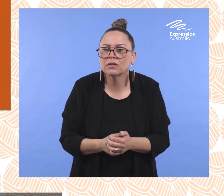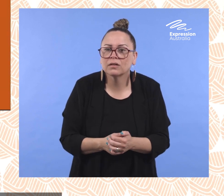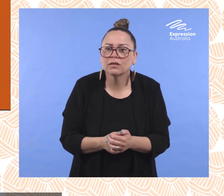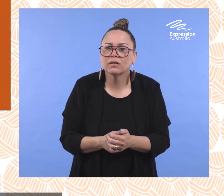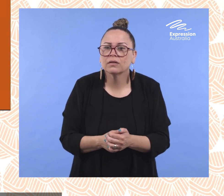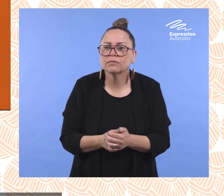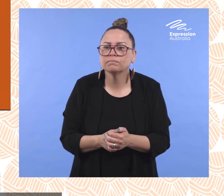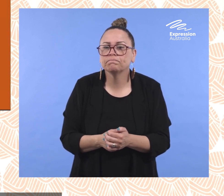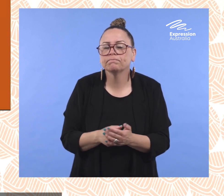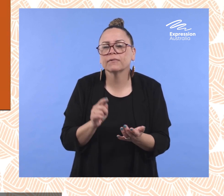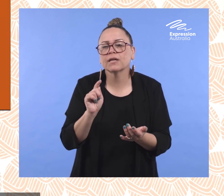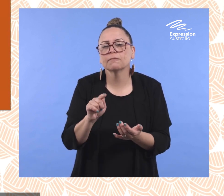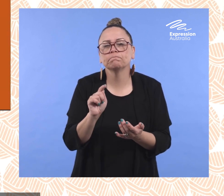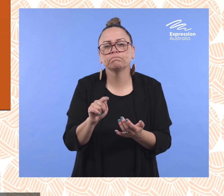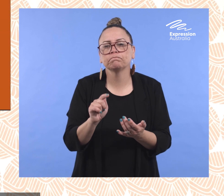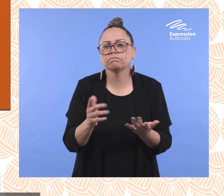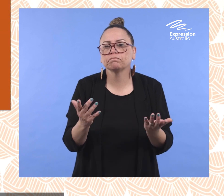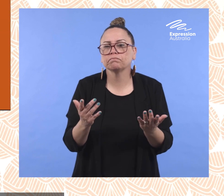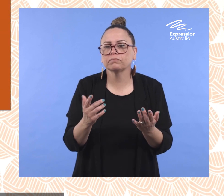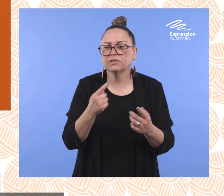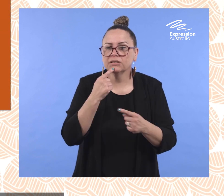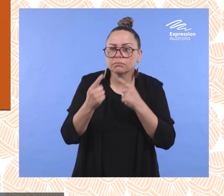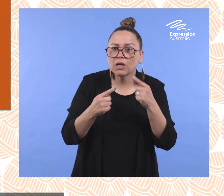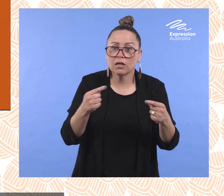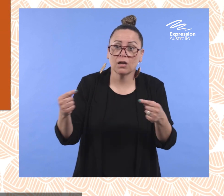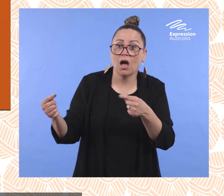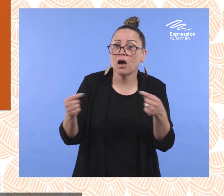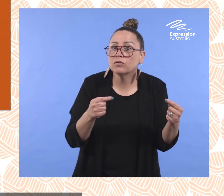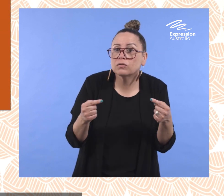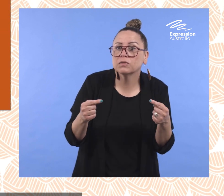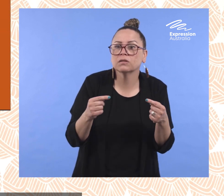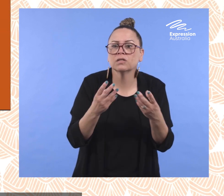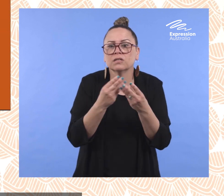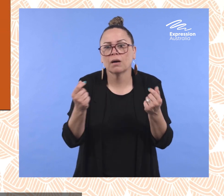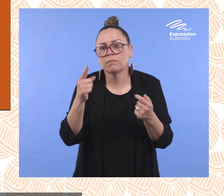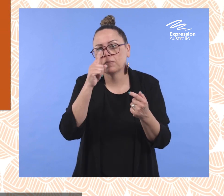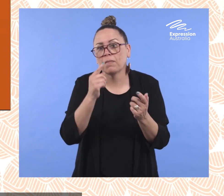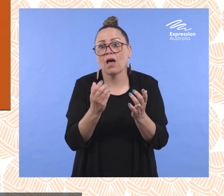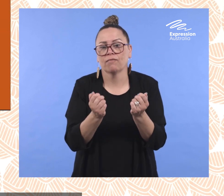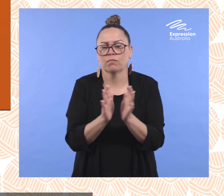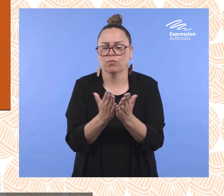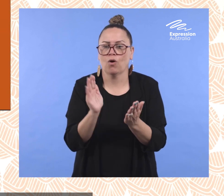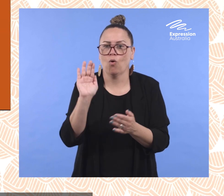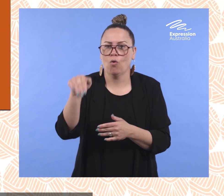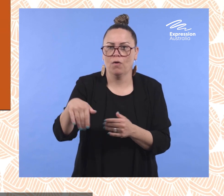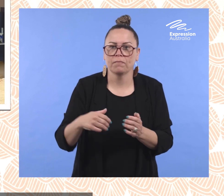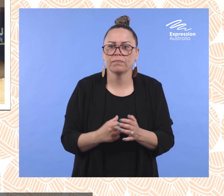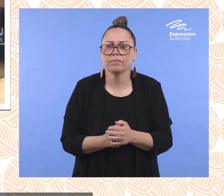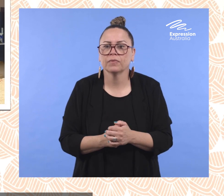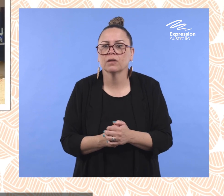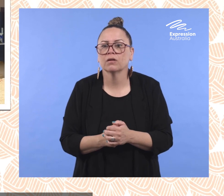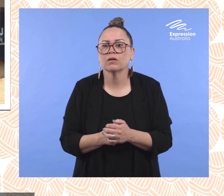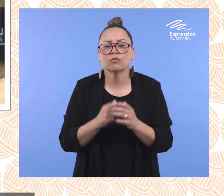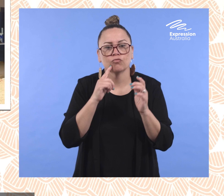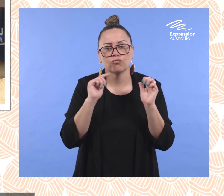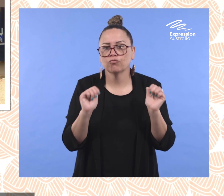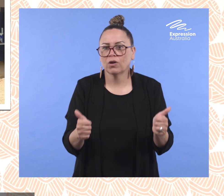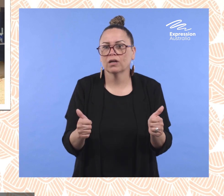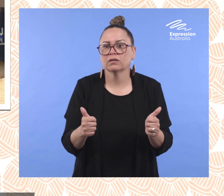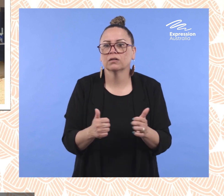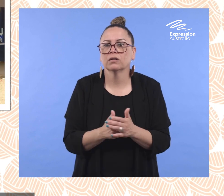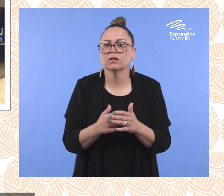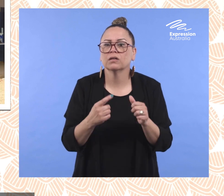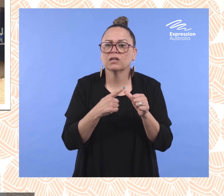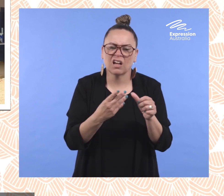It also goes into the arguments, and there's quite a few people that have that book at home too. Aunty Munya, awesome. Just answering the questions and that's great.